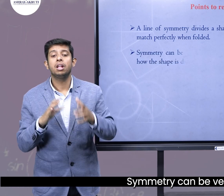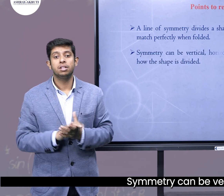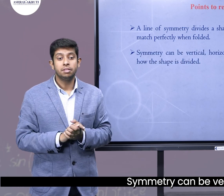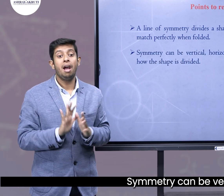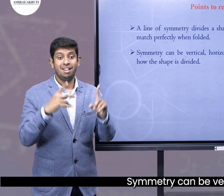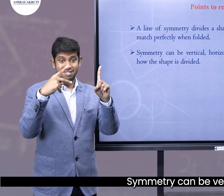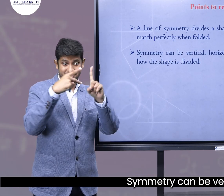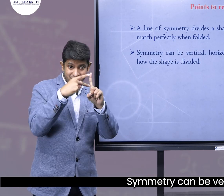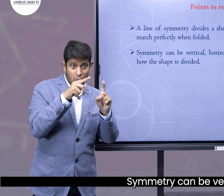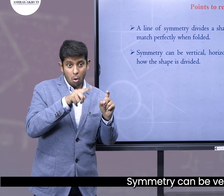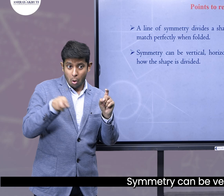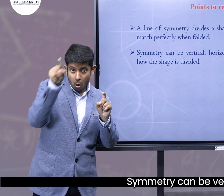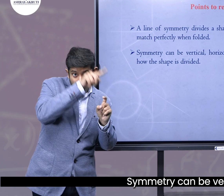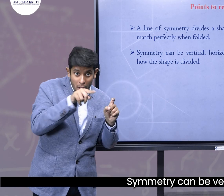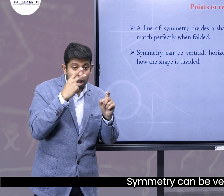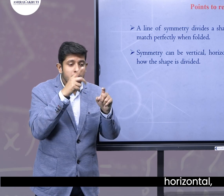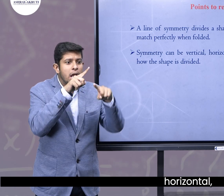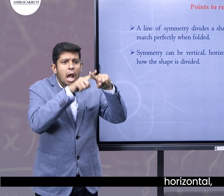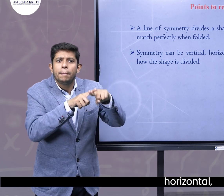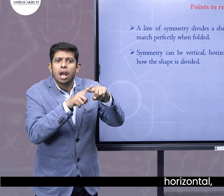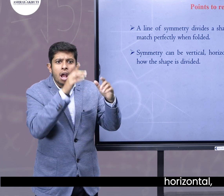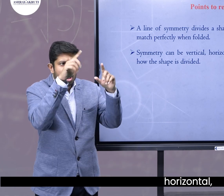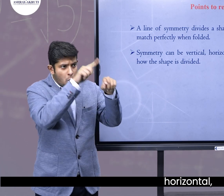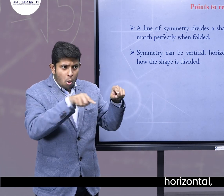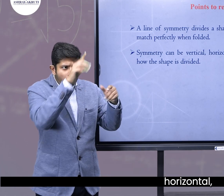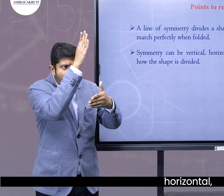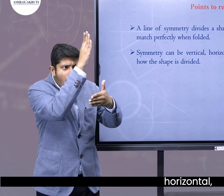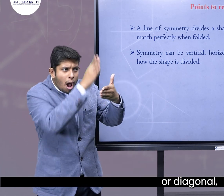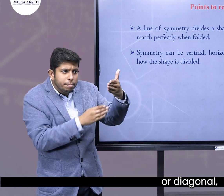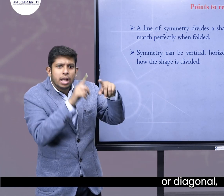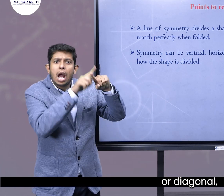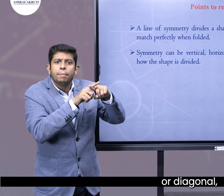Symmetry can be vertical, horizontal, or diagonal